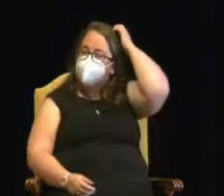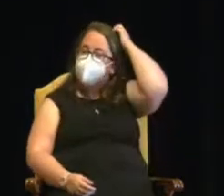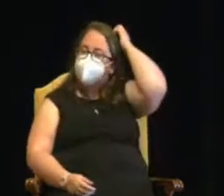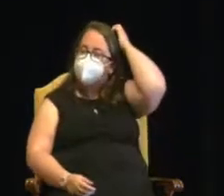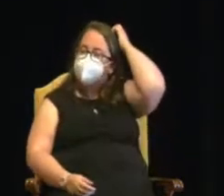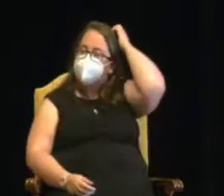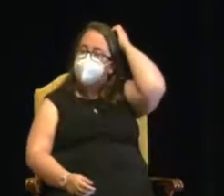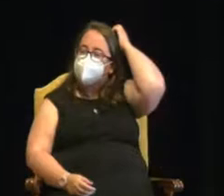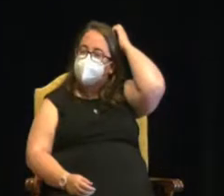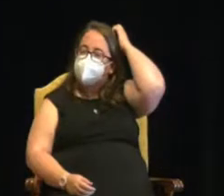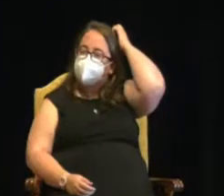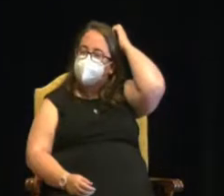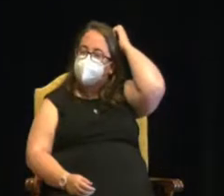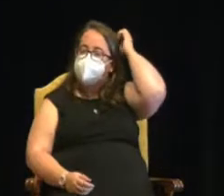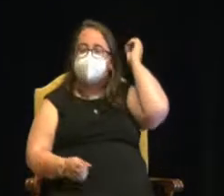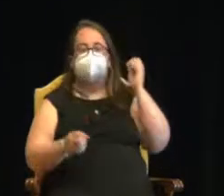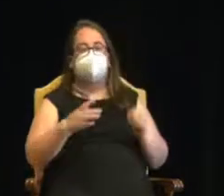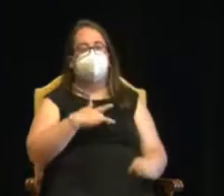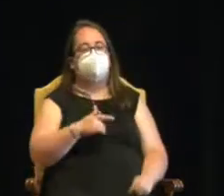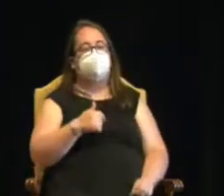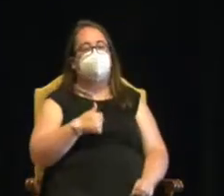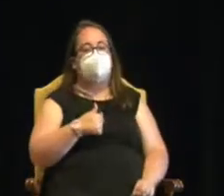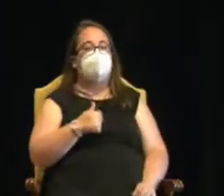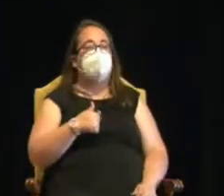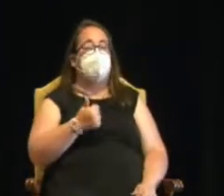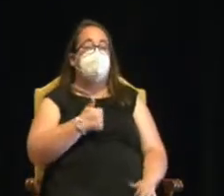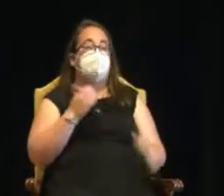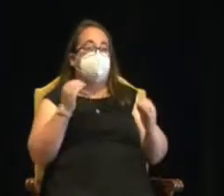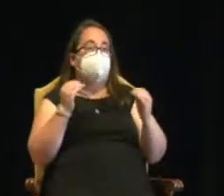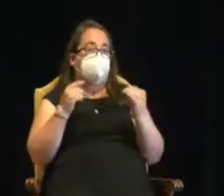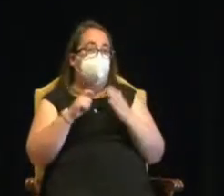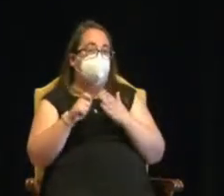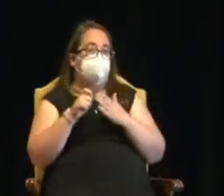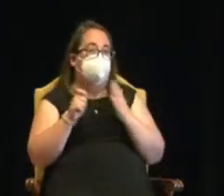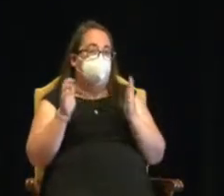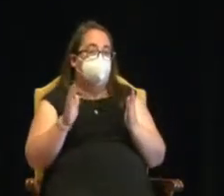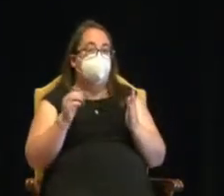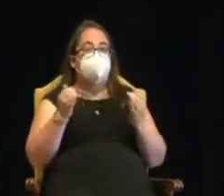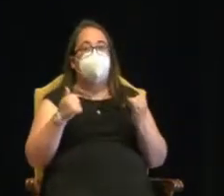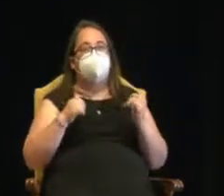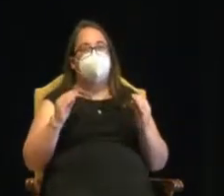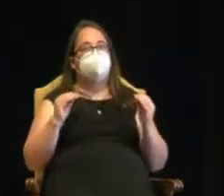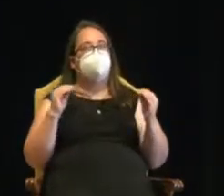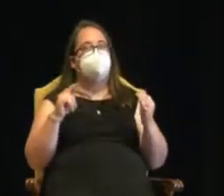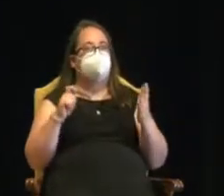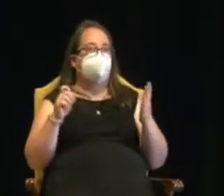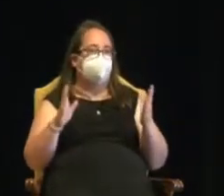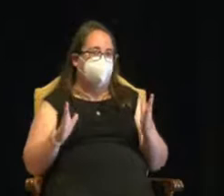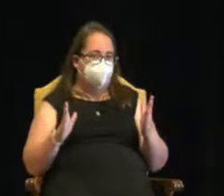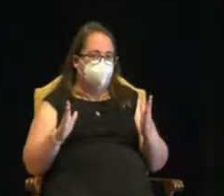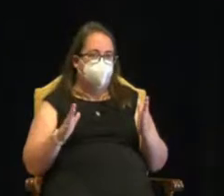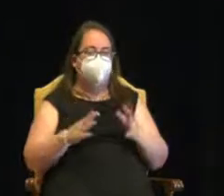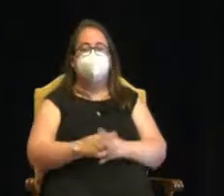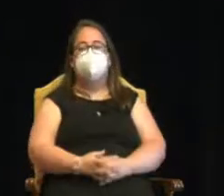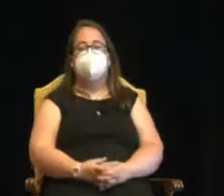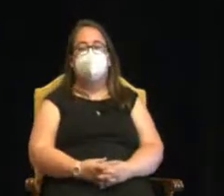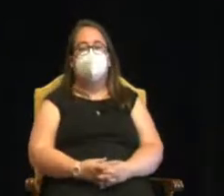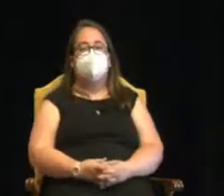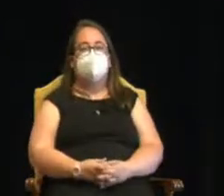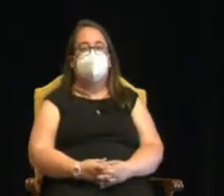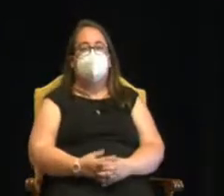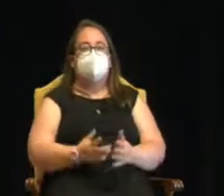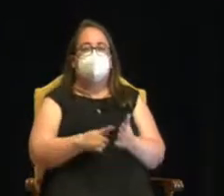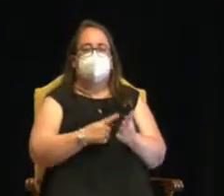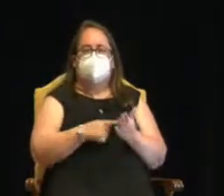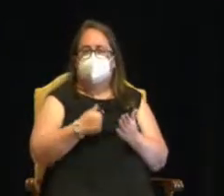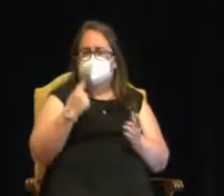This is the pattern I've fallen. I'm completely self-taught as a writer, and now I teach writers, which sometimes I wonder if that's really